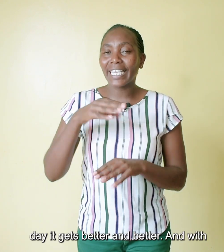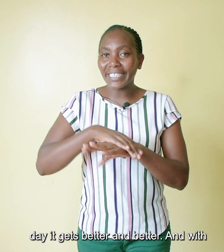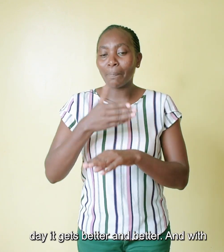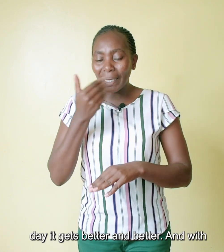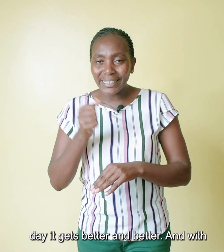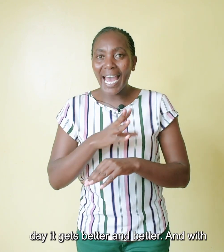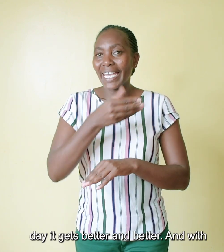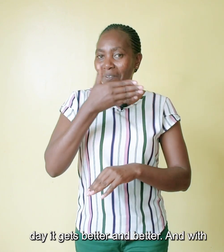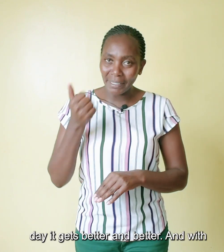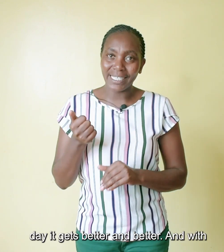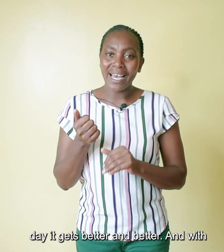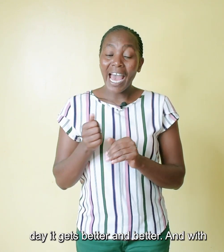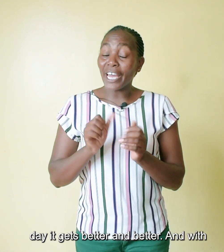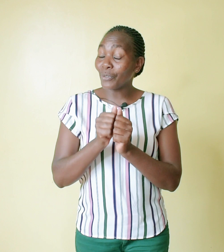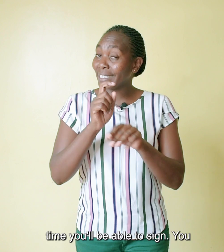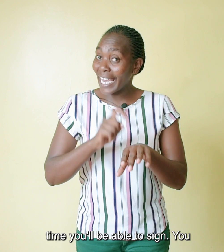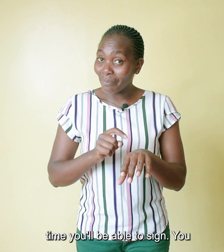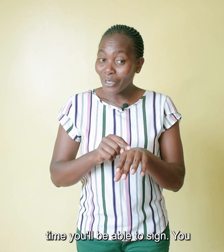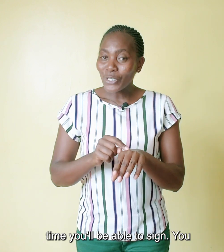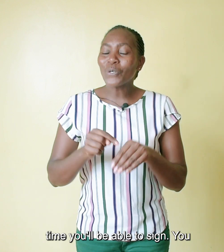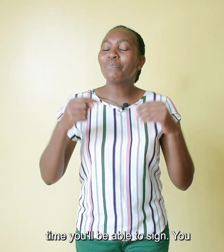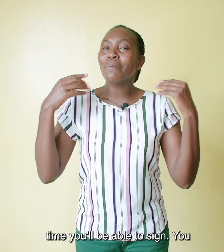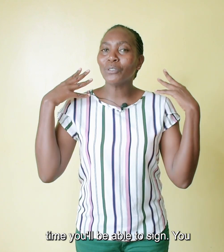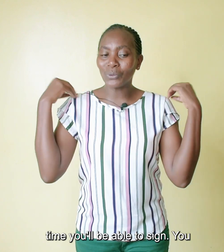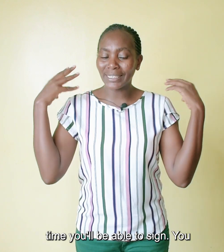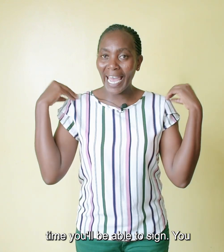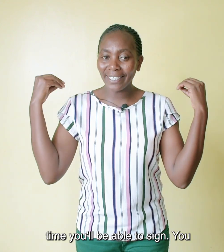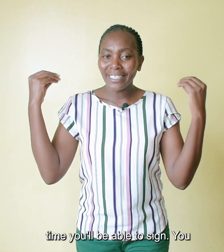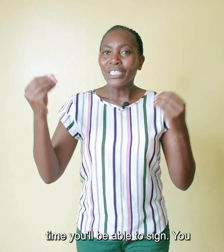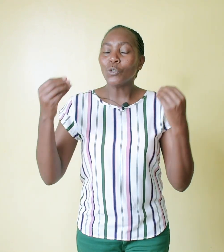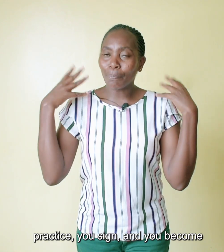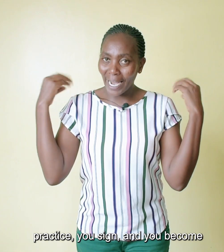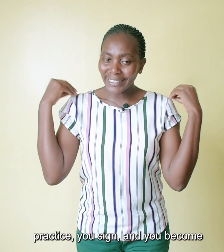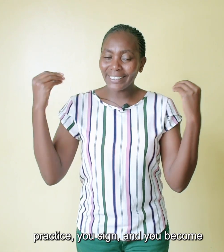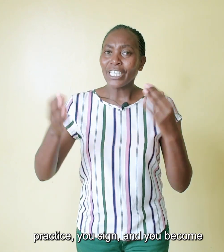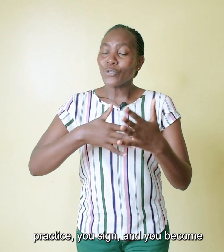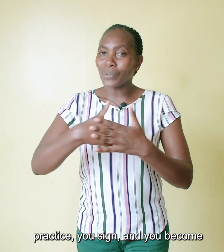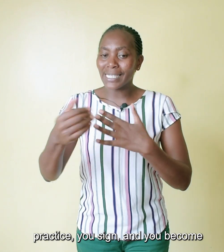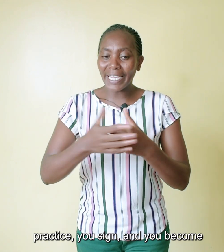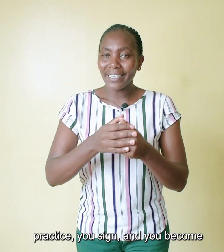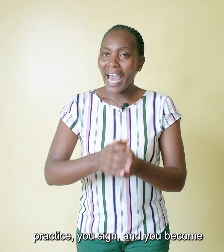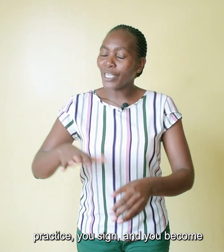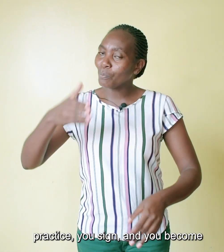gets better and better. And with time, you'll be able to sign, you practice, you sign, and you